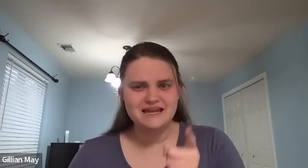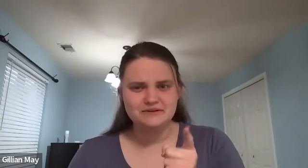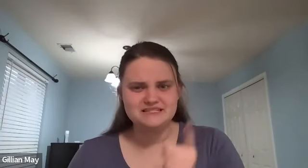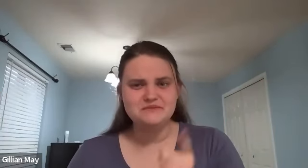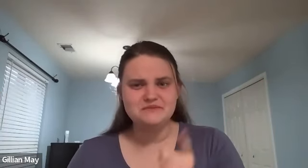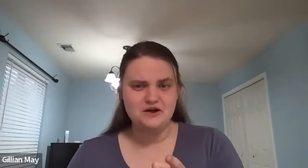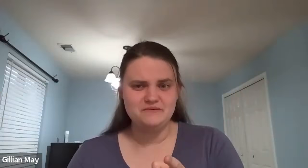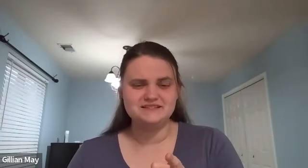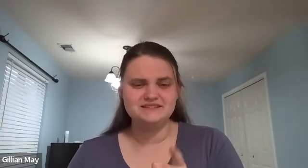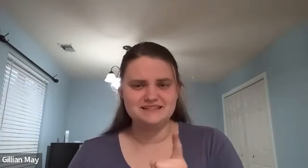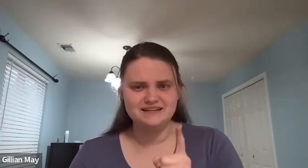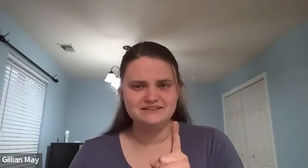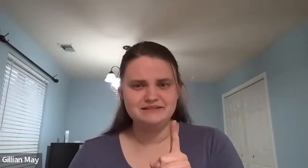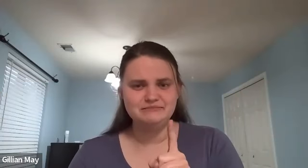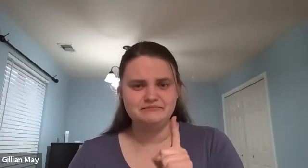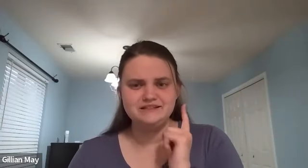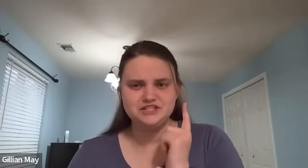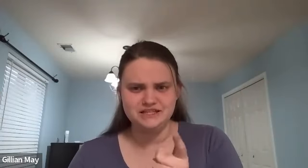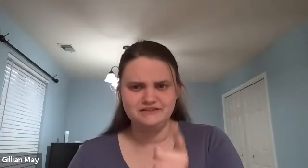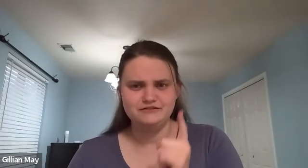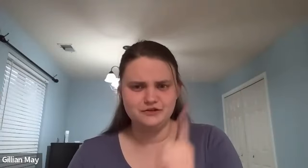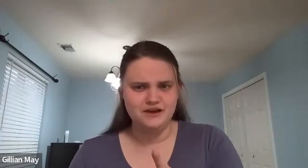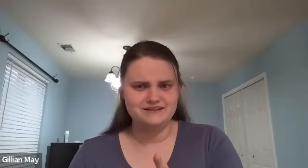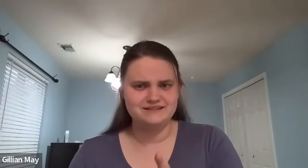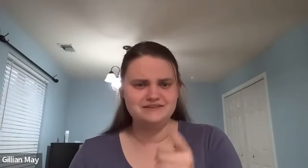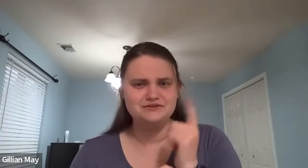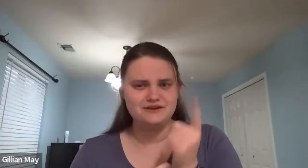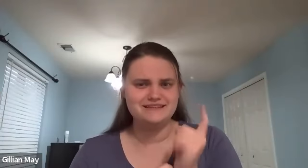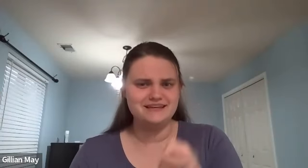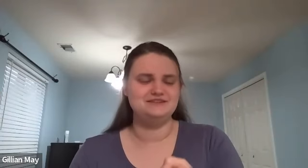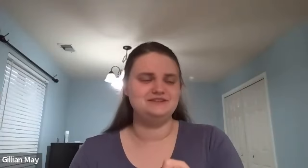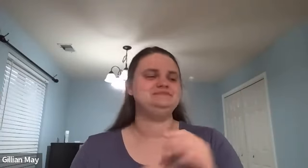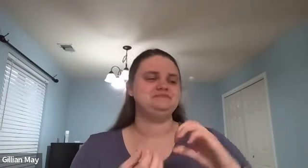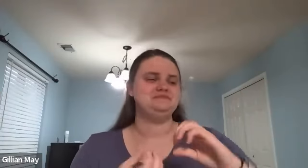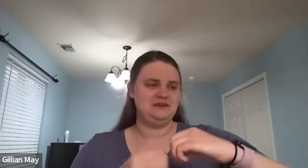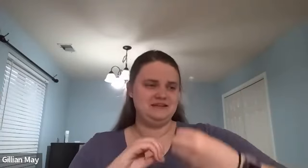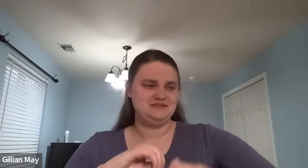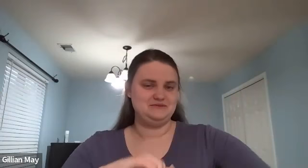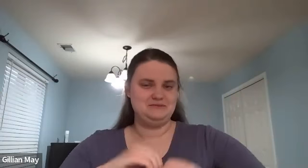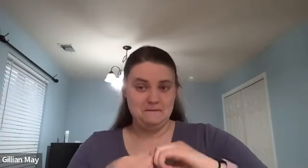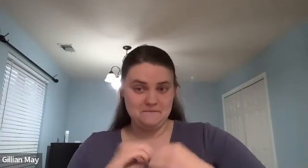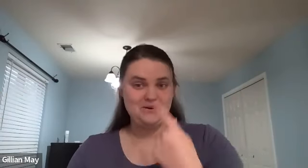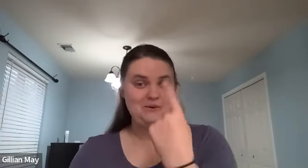it, please let me know, because that's technically me cheating for you guys, giving you guys the answer. Okay, so number